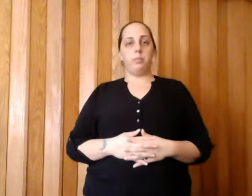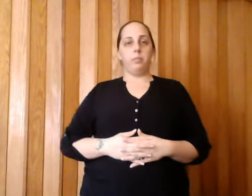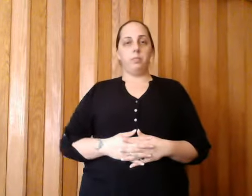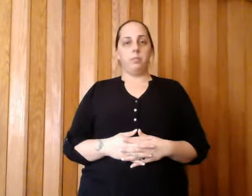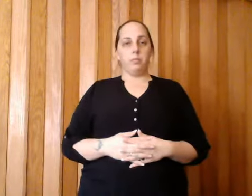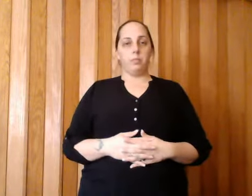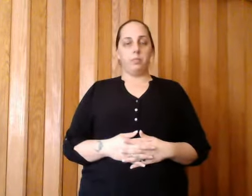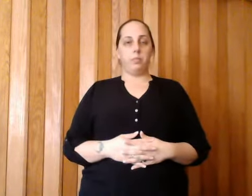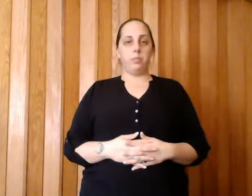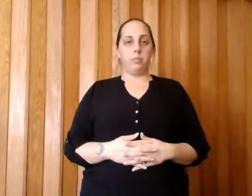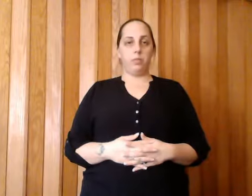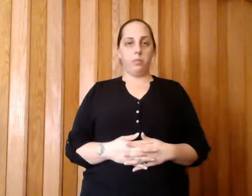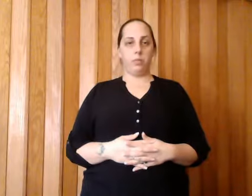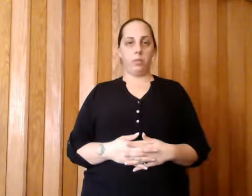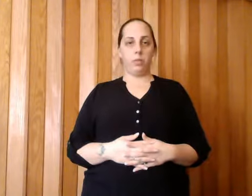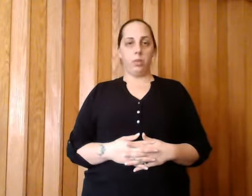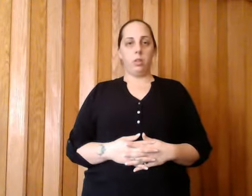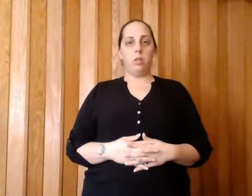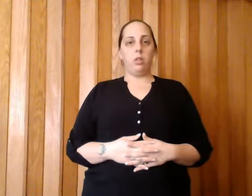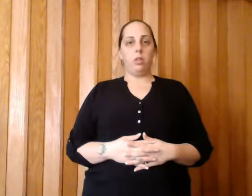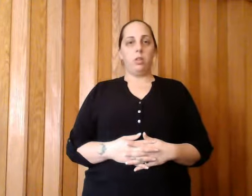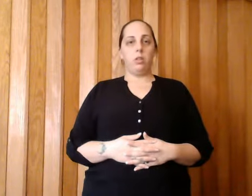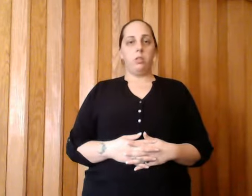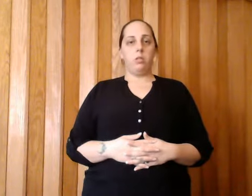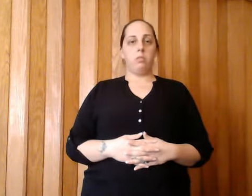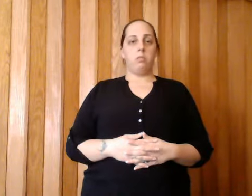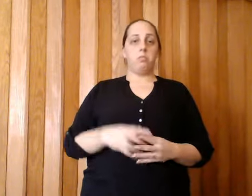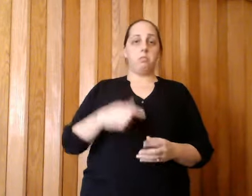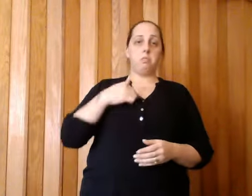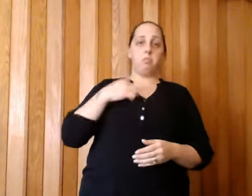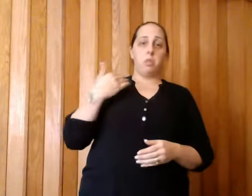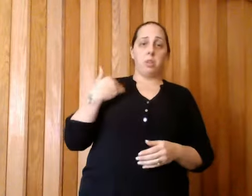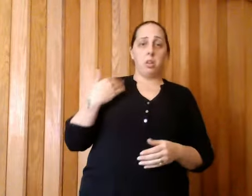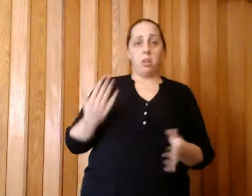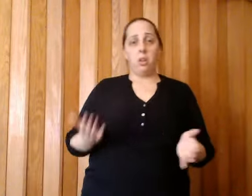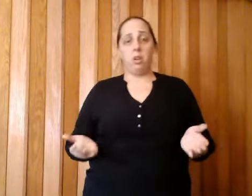So I have probably about 30 kids, maybe 5 to 11 following me out the door.